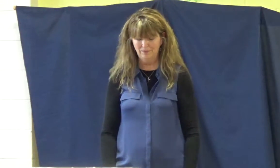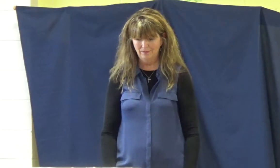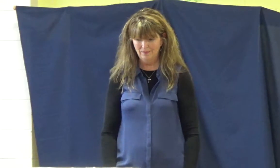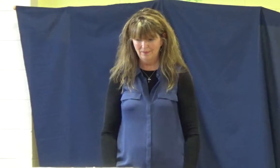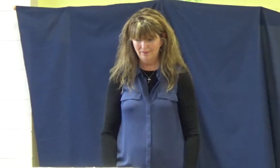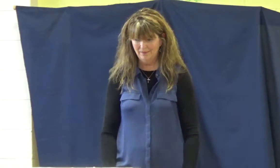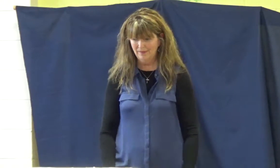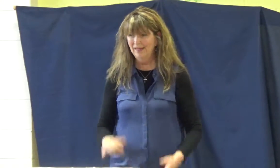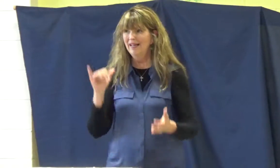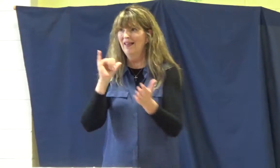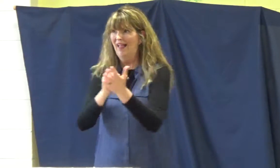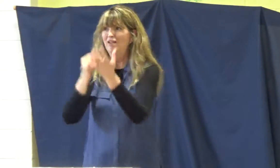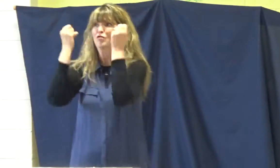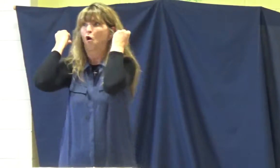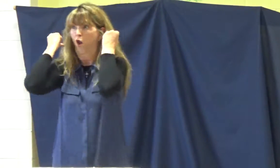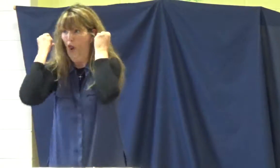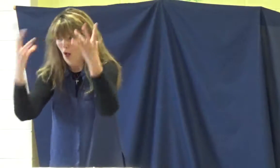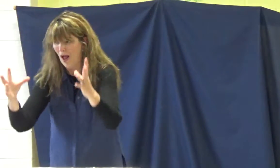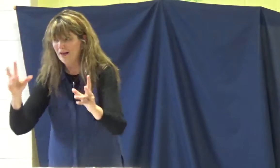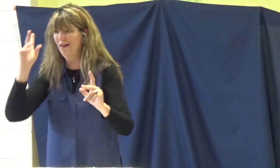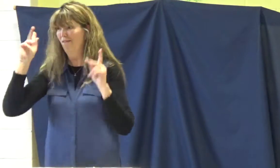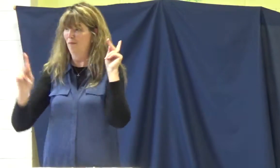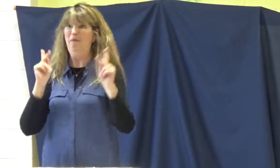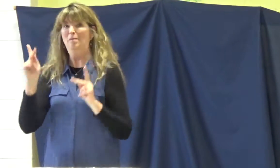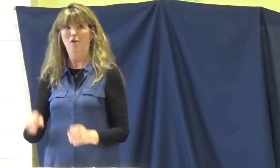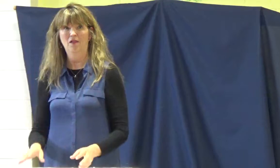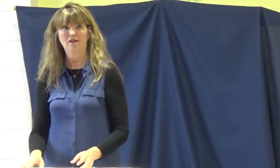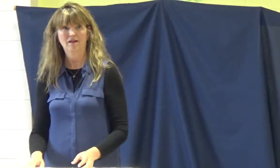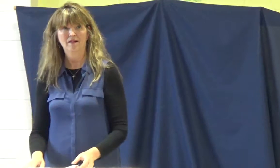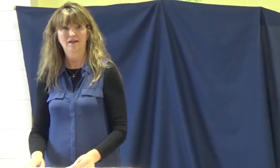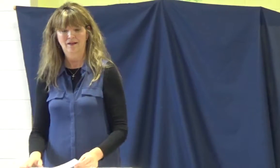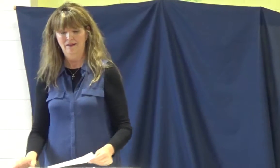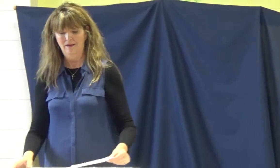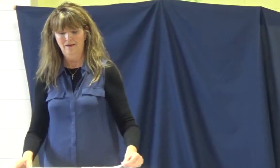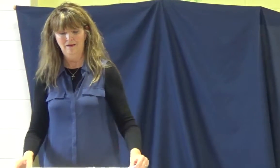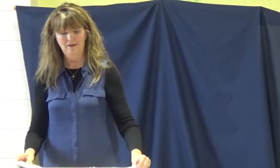during the middle of the first century. That is a lot of people.